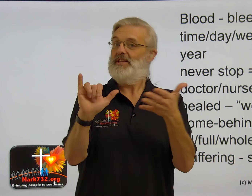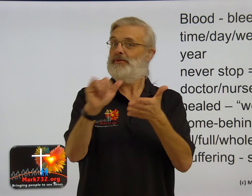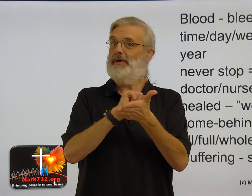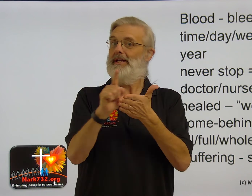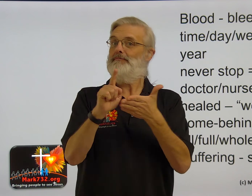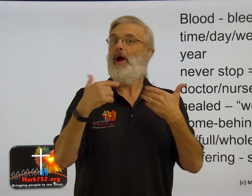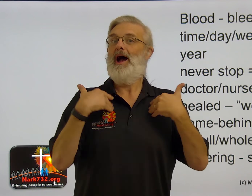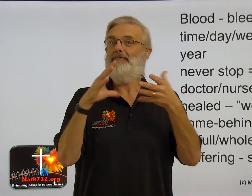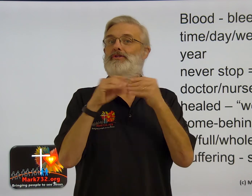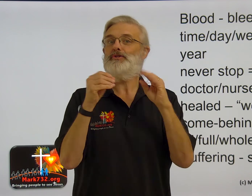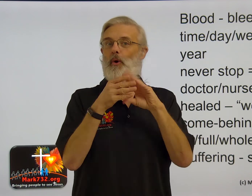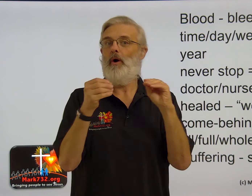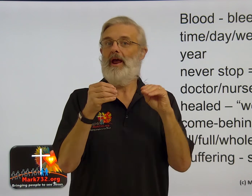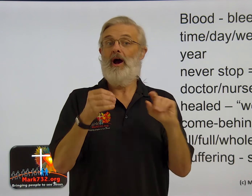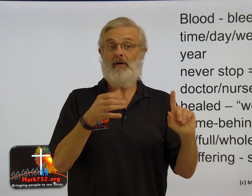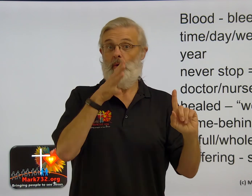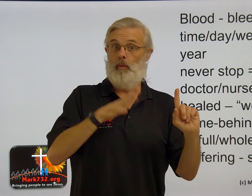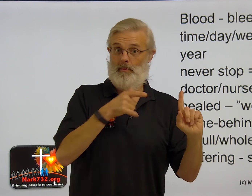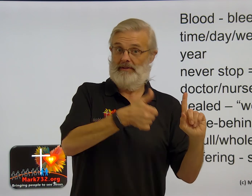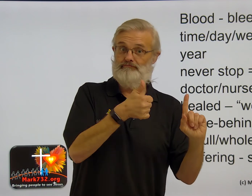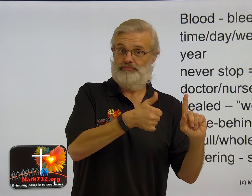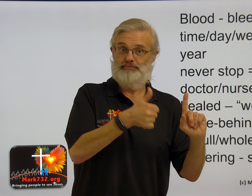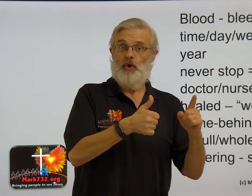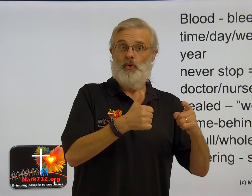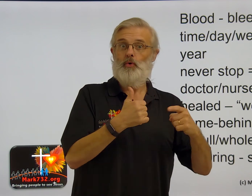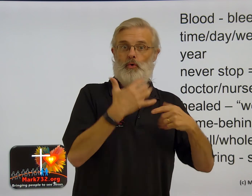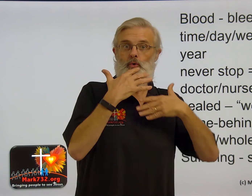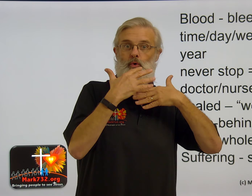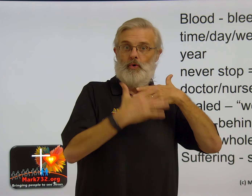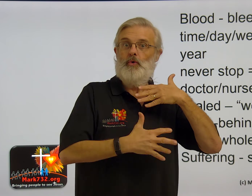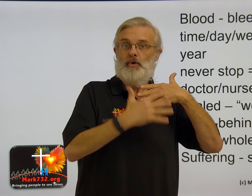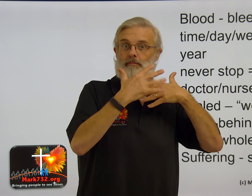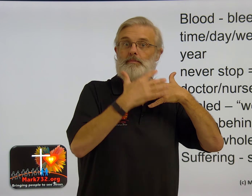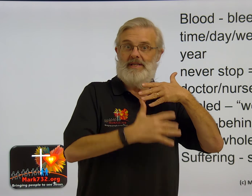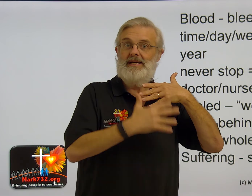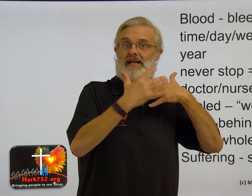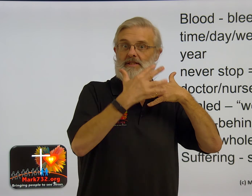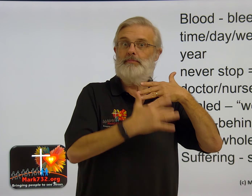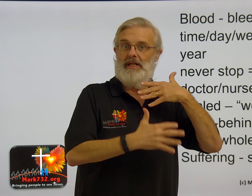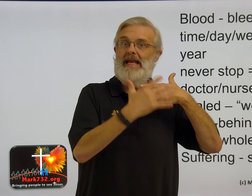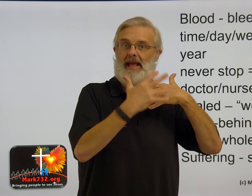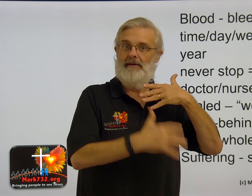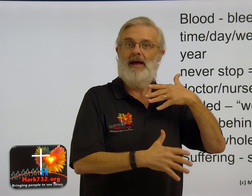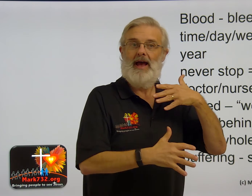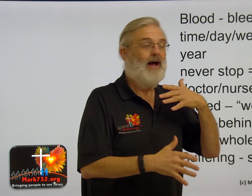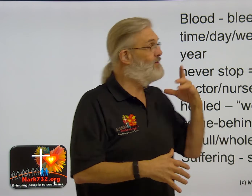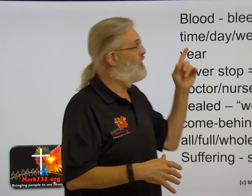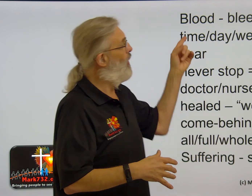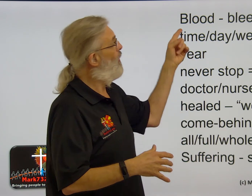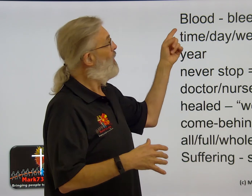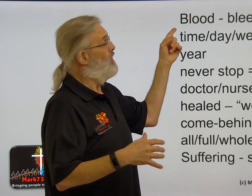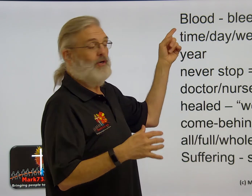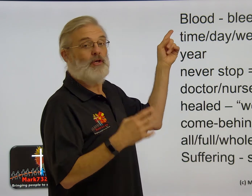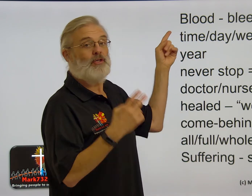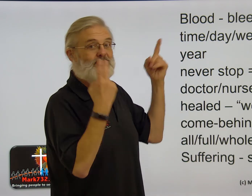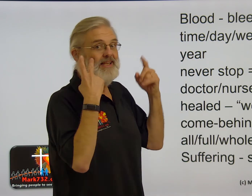this week you have the story of the woman who is bleeding, and so you'll see the